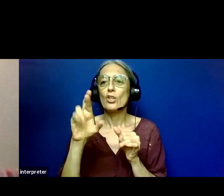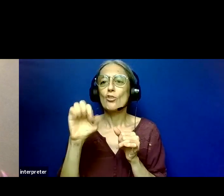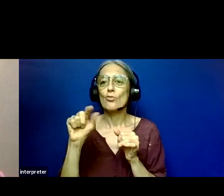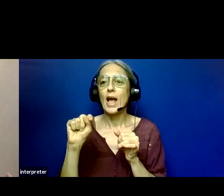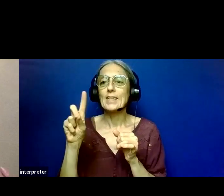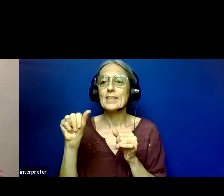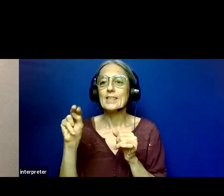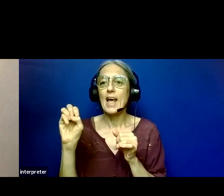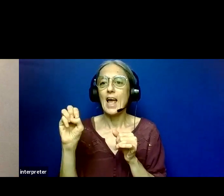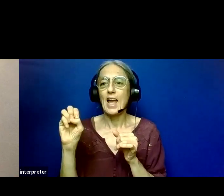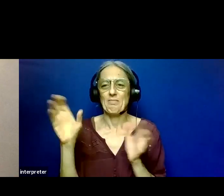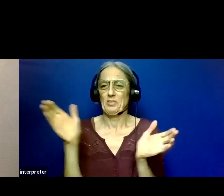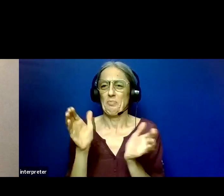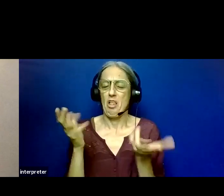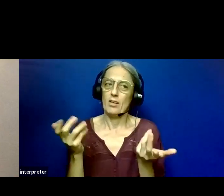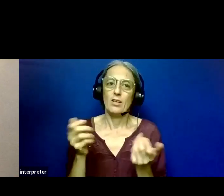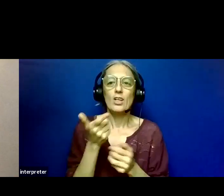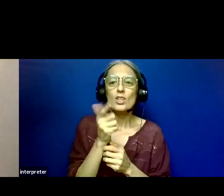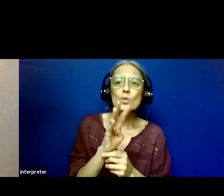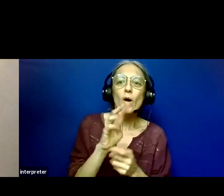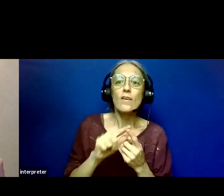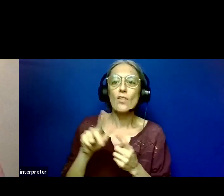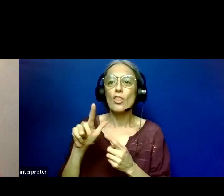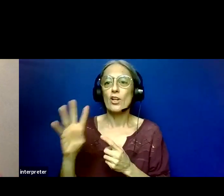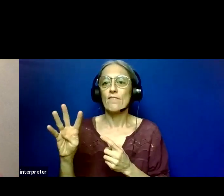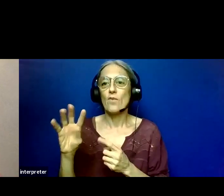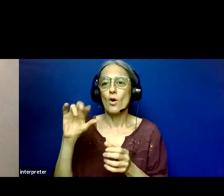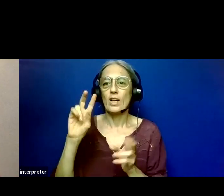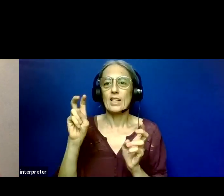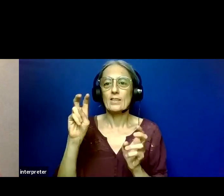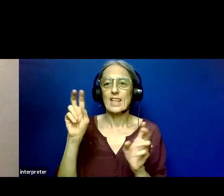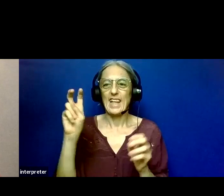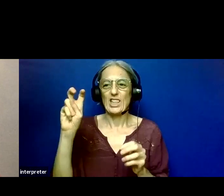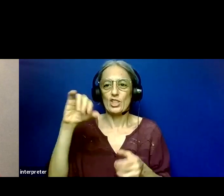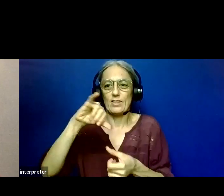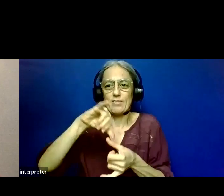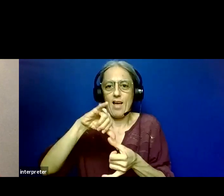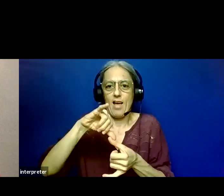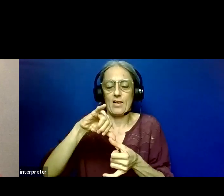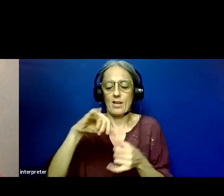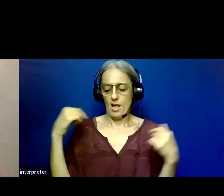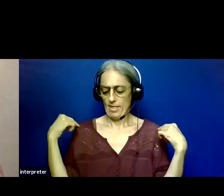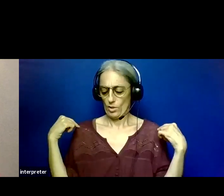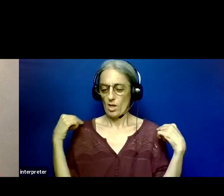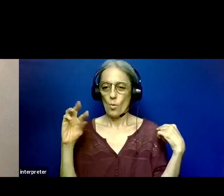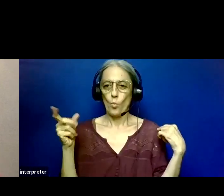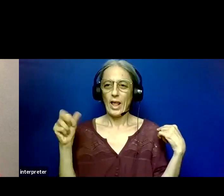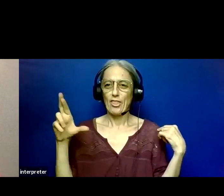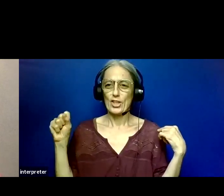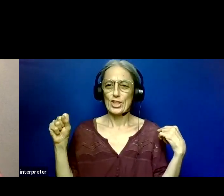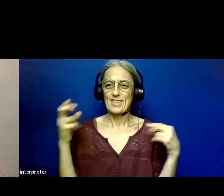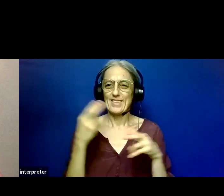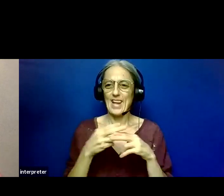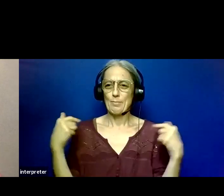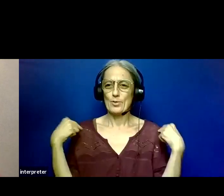They range in height from about 24 to 34 inches when they're measured at their shoulders. I think those are called withers. I used to have a horse, I should know